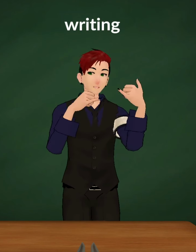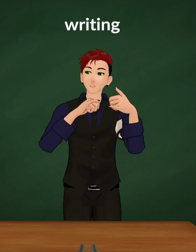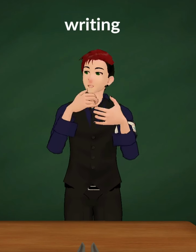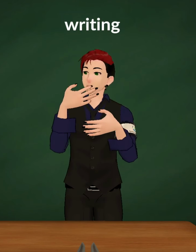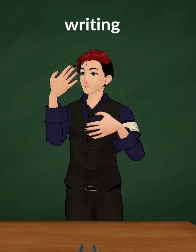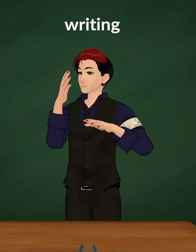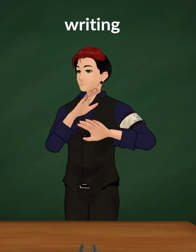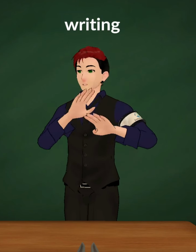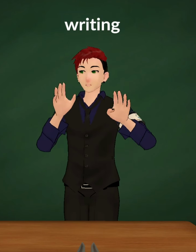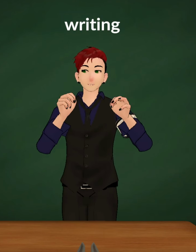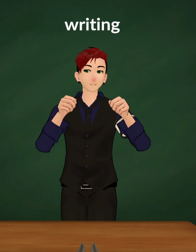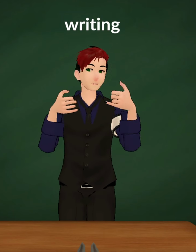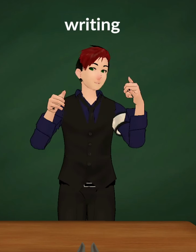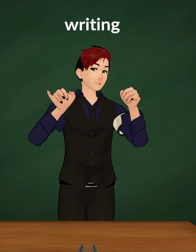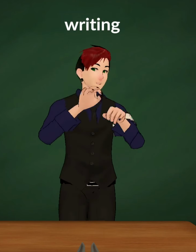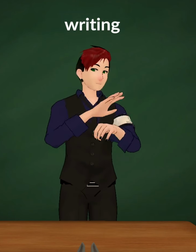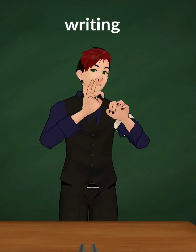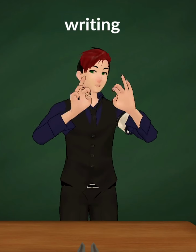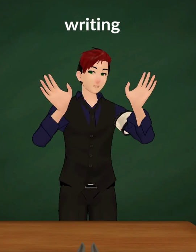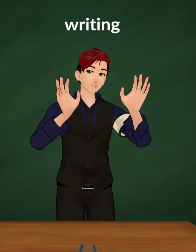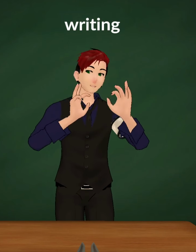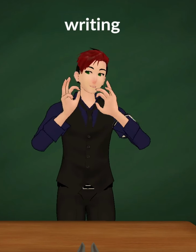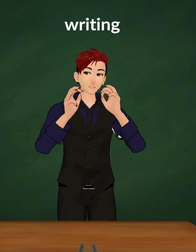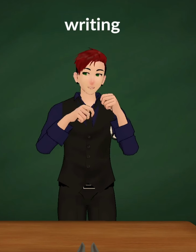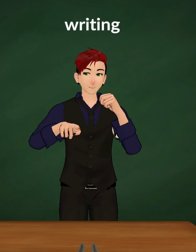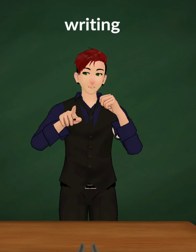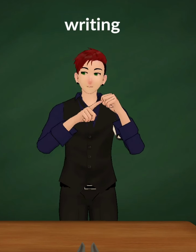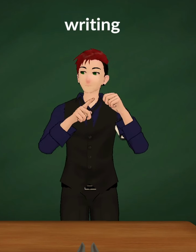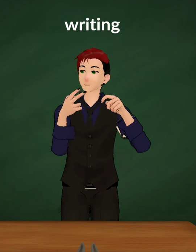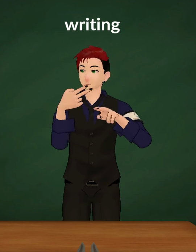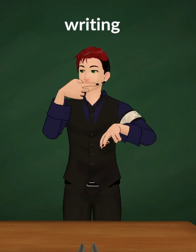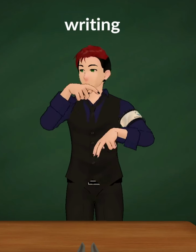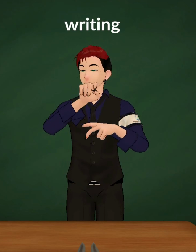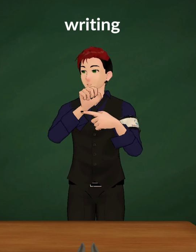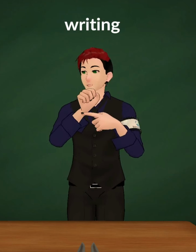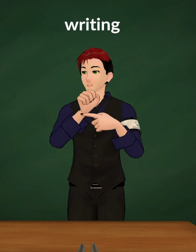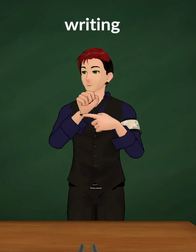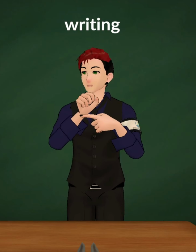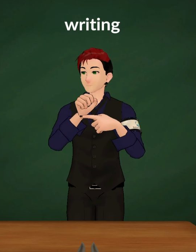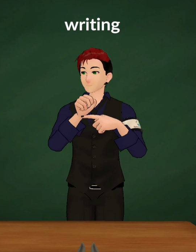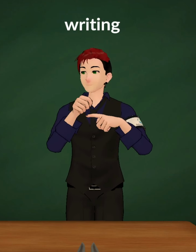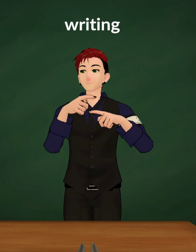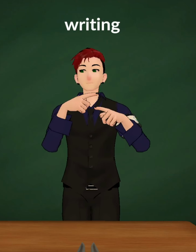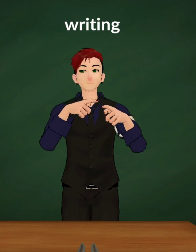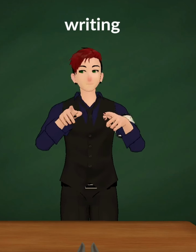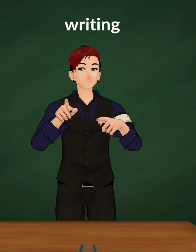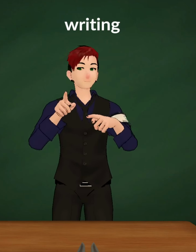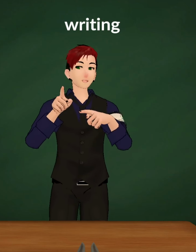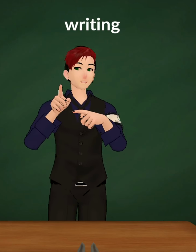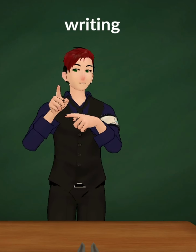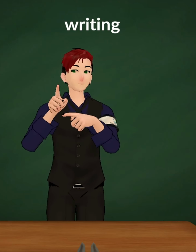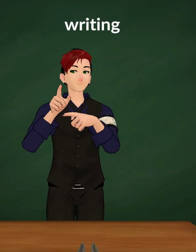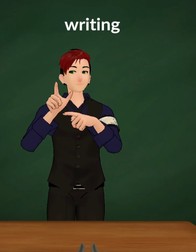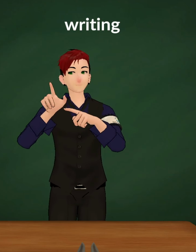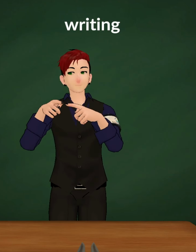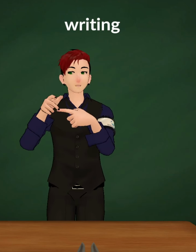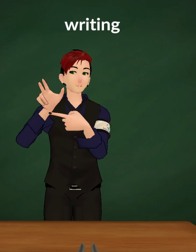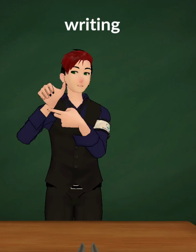yell. I don't have to raise my voice, nothing. I can have clear communication with them using PSE. But whenever you're